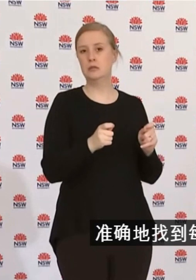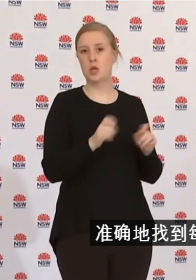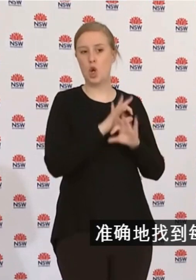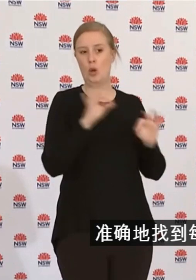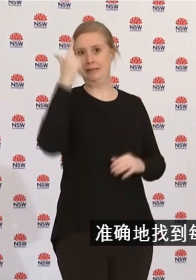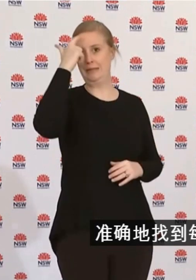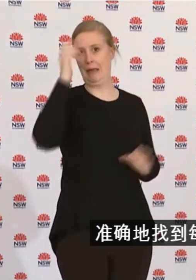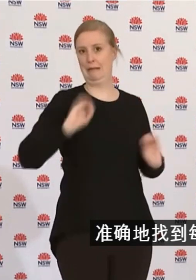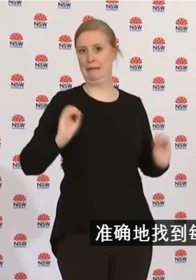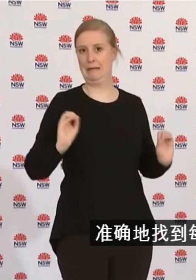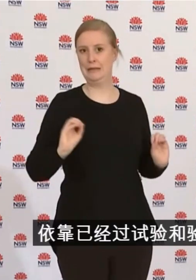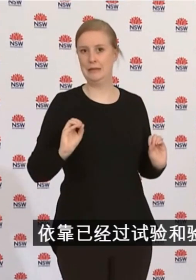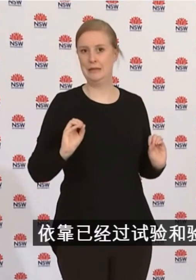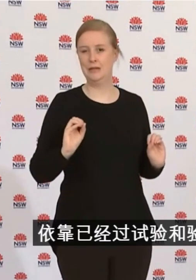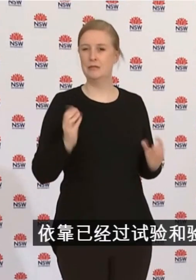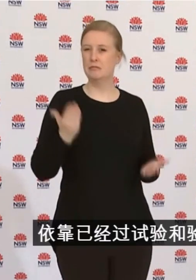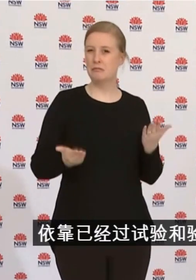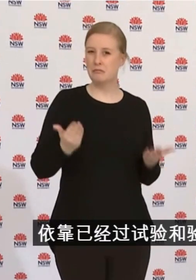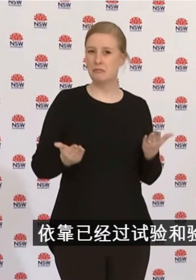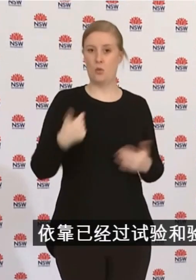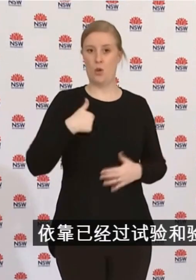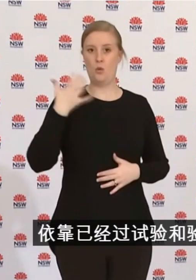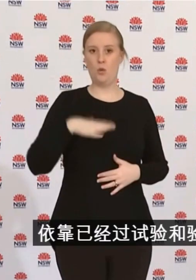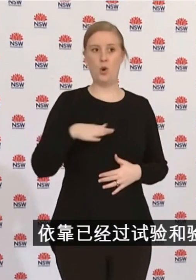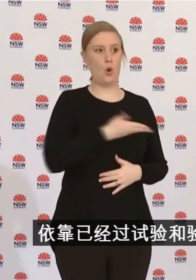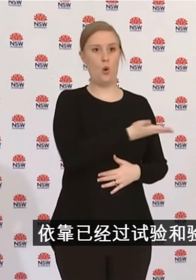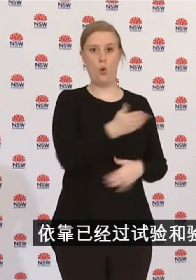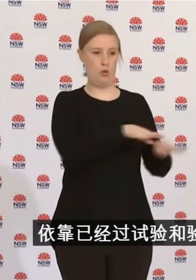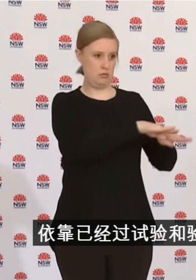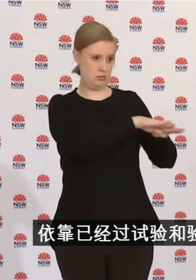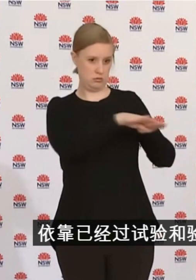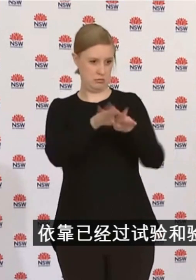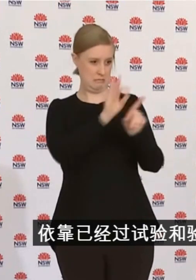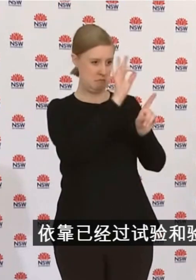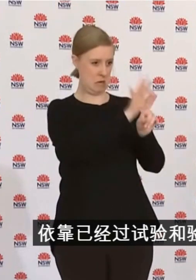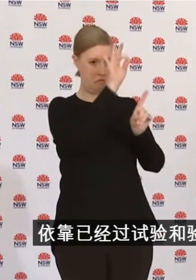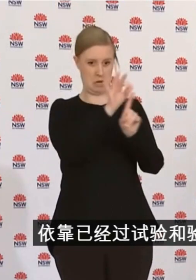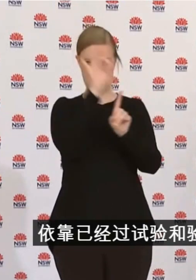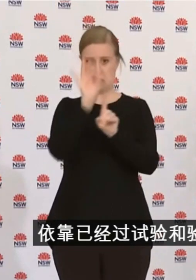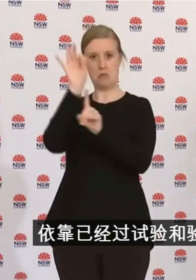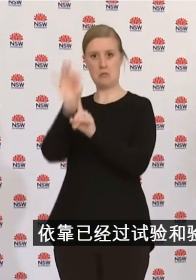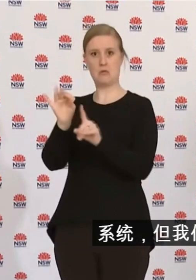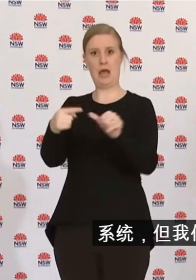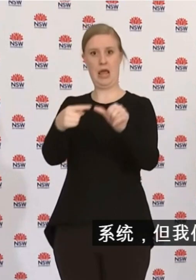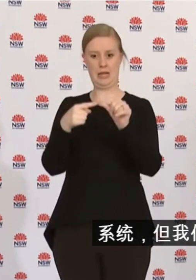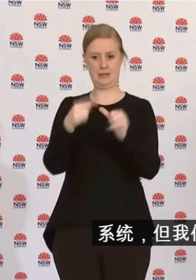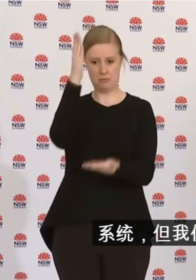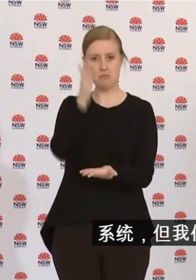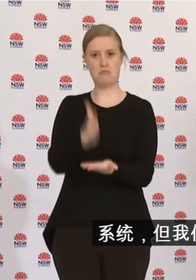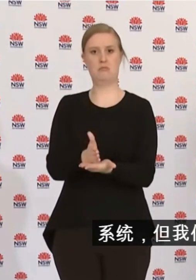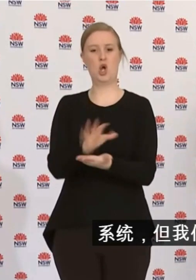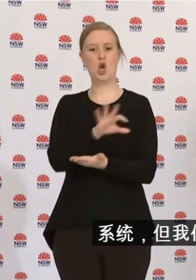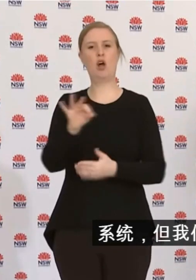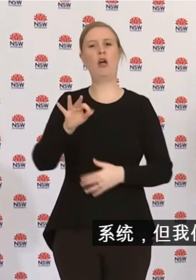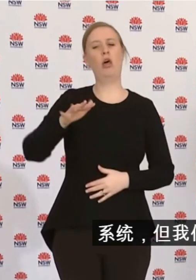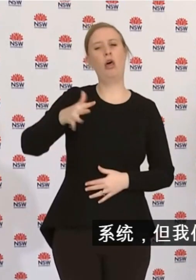accurately, we rely on PCR testing, which has been tried and true and is a very accurate system.